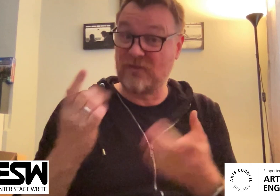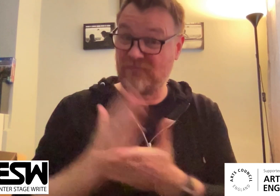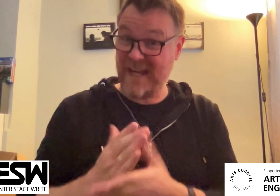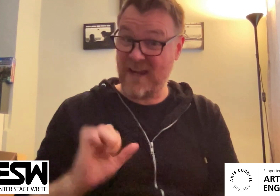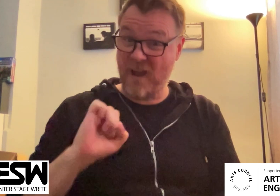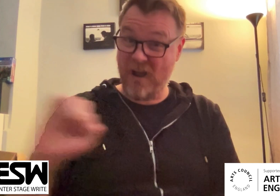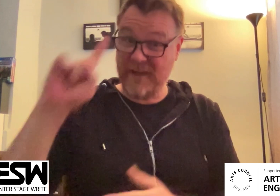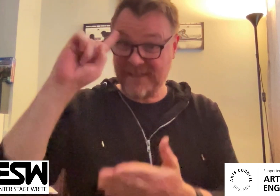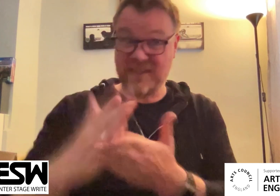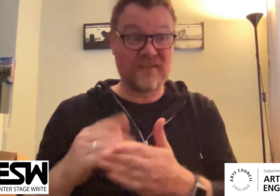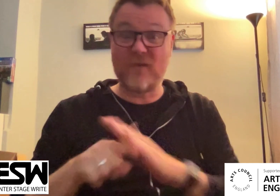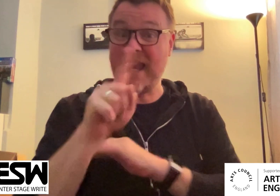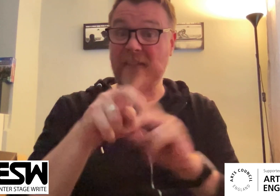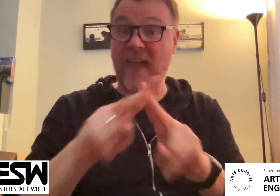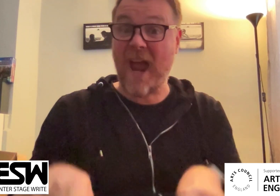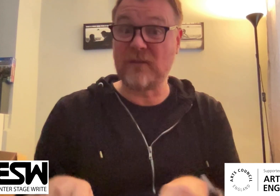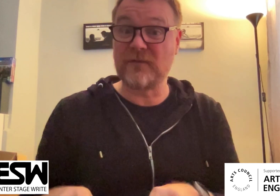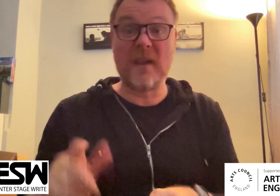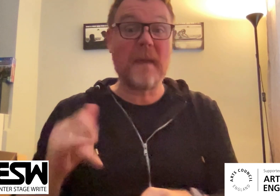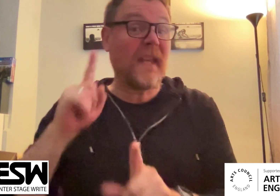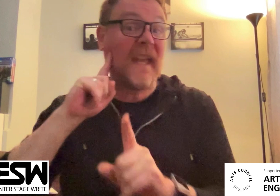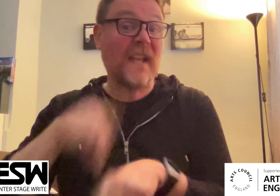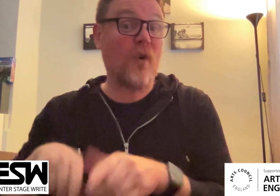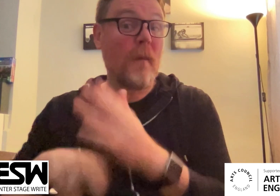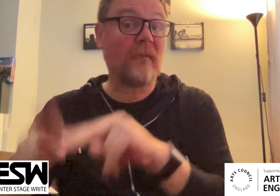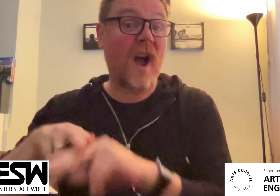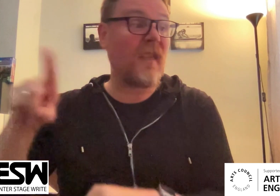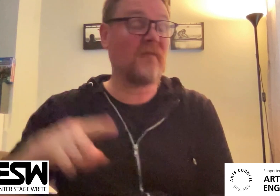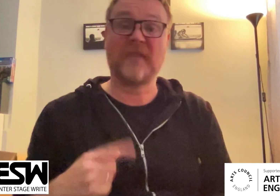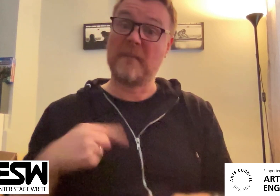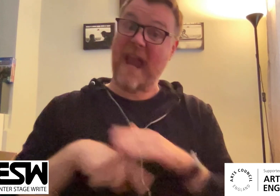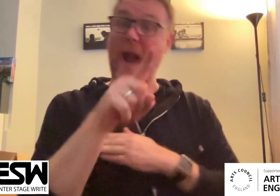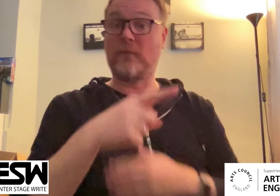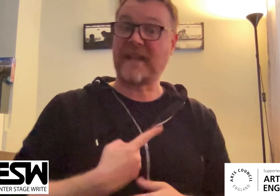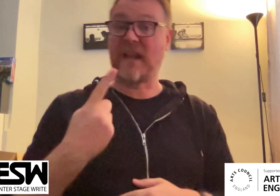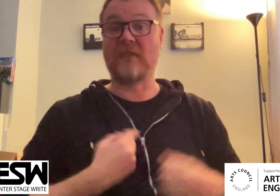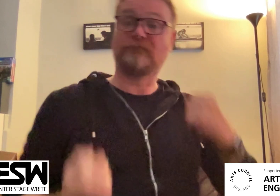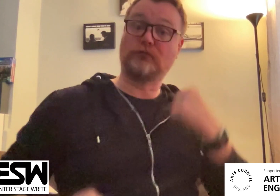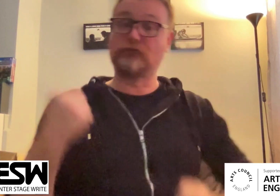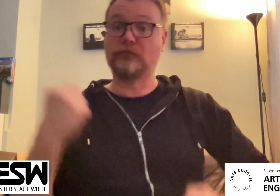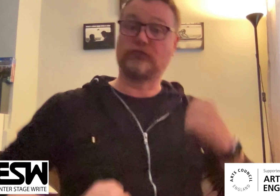must start the action themselves. If you even think about Goldilocks, her decision was to leave the